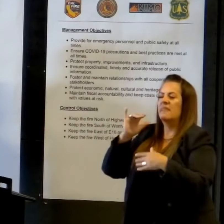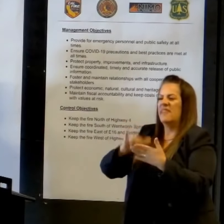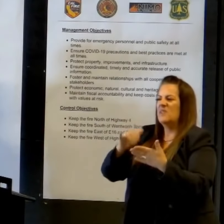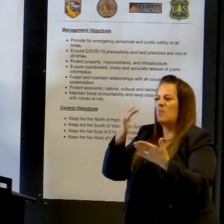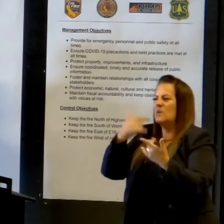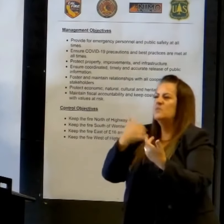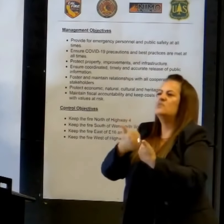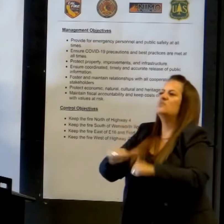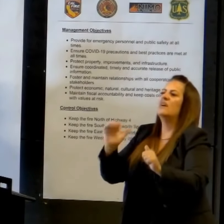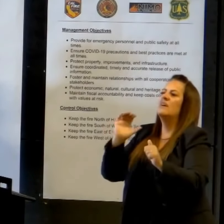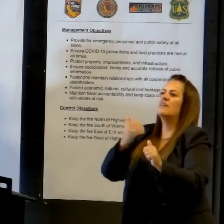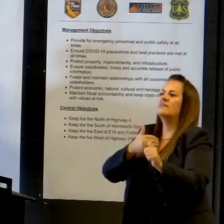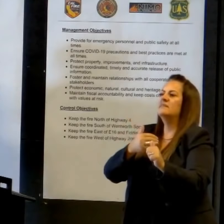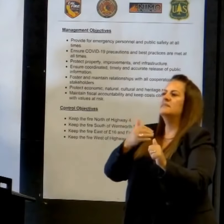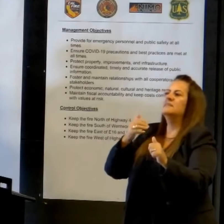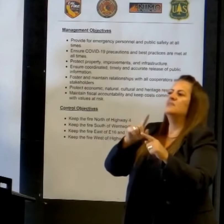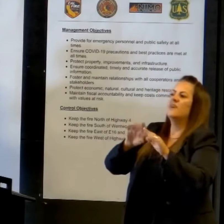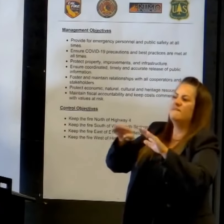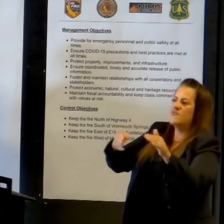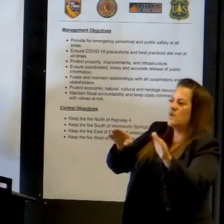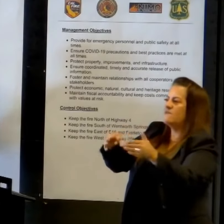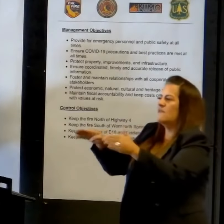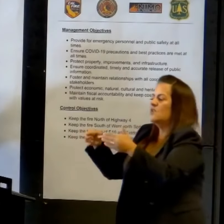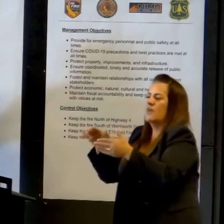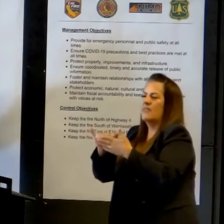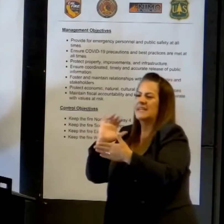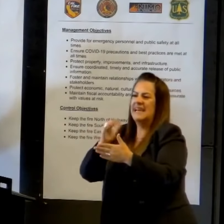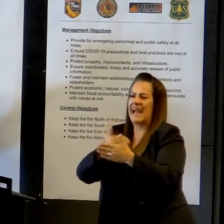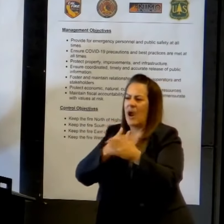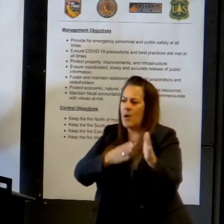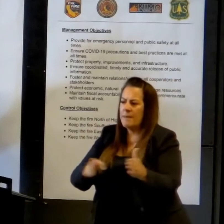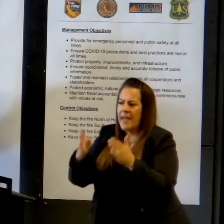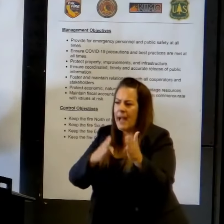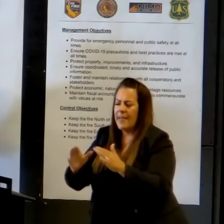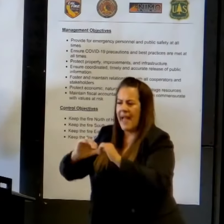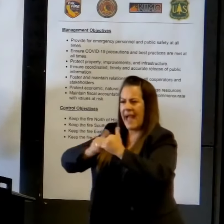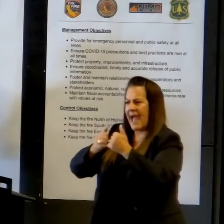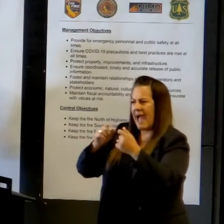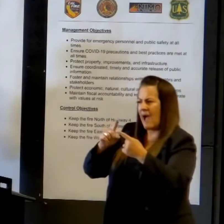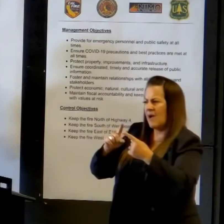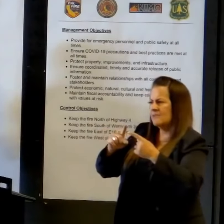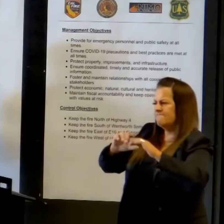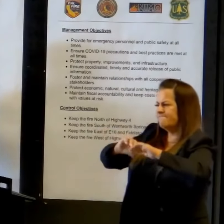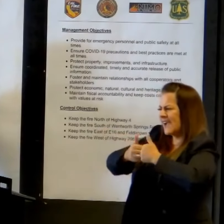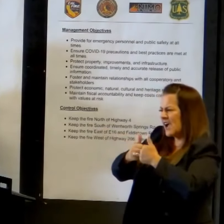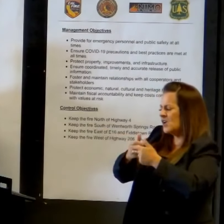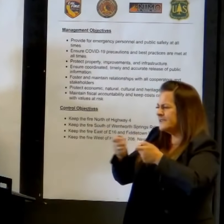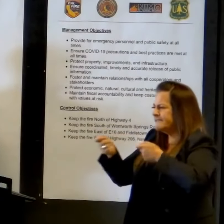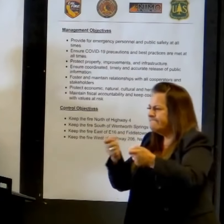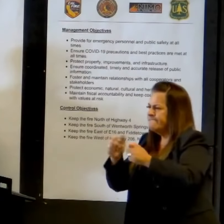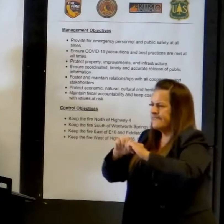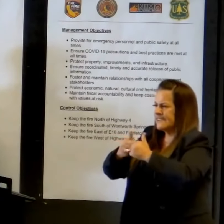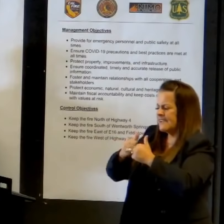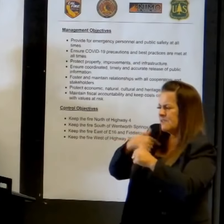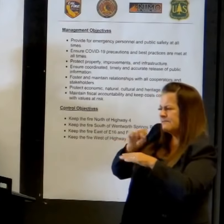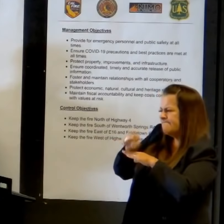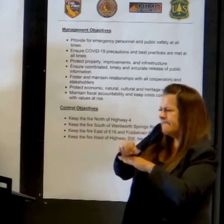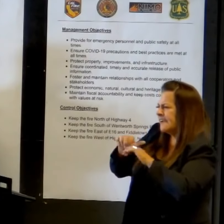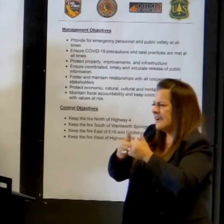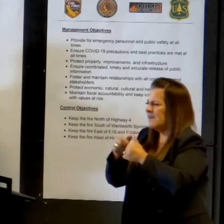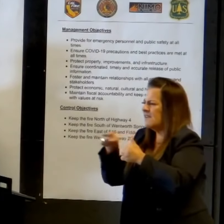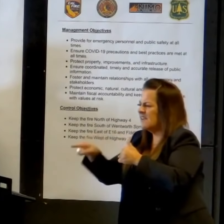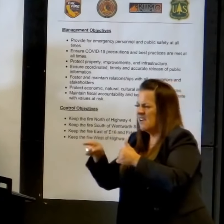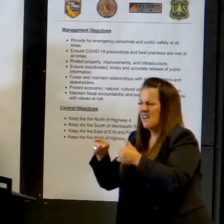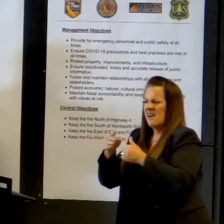and loft more spot fires out there. And so that's kind of the game that we're playing in some of this stuff. It's amazing that when you see that, it's like, how does that stuff burn